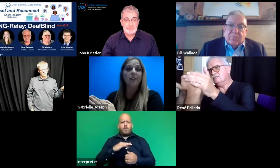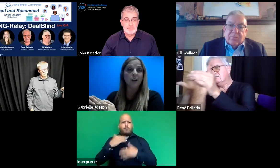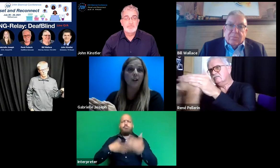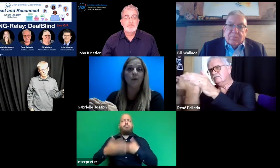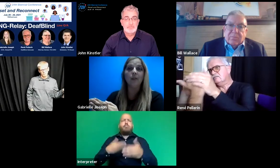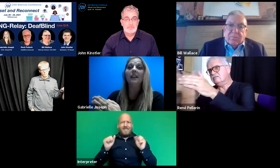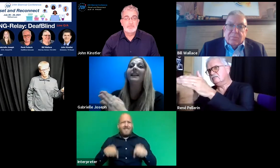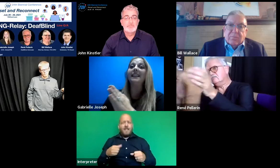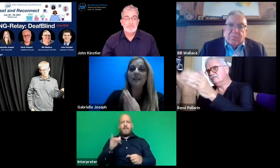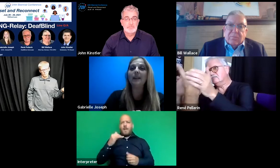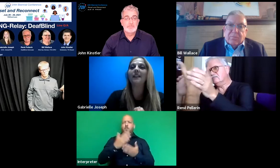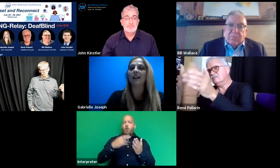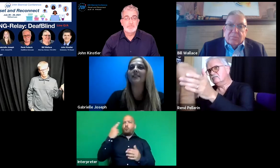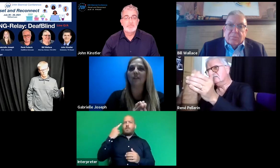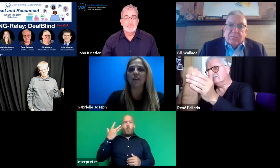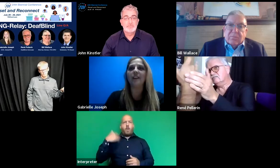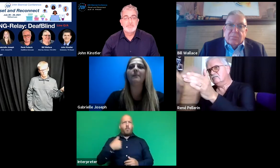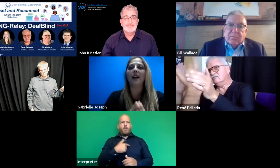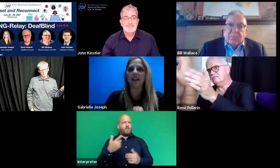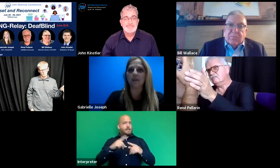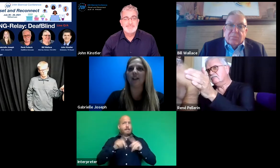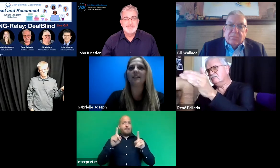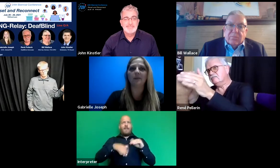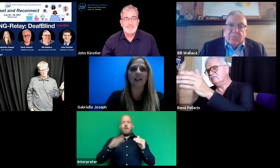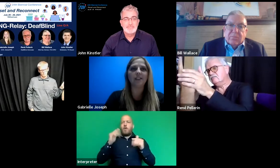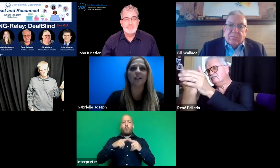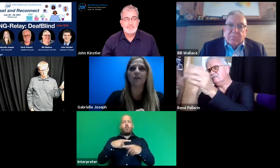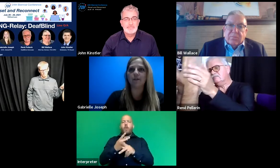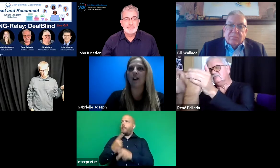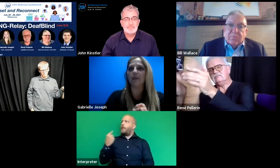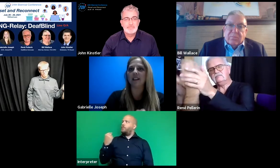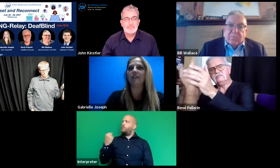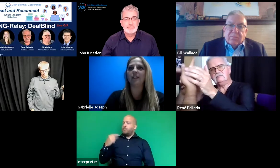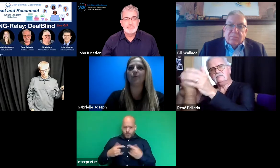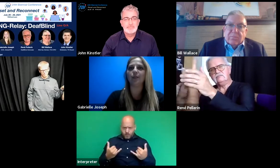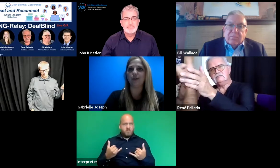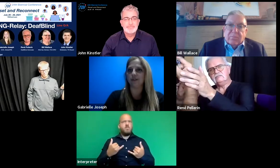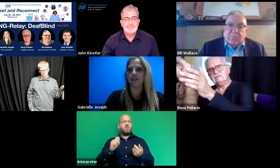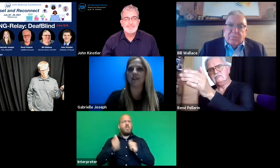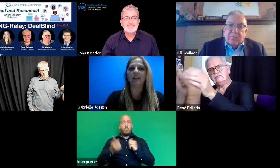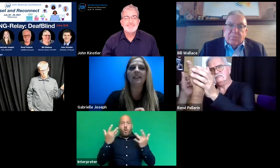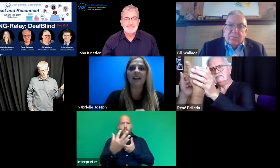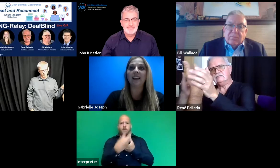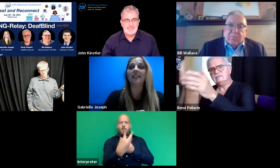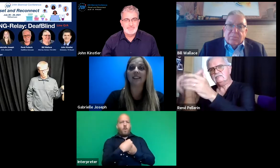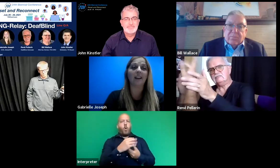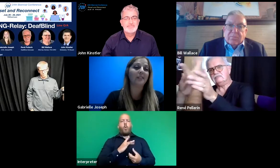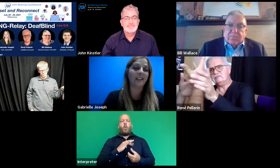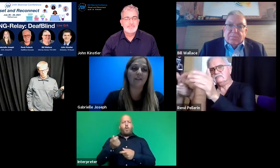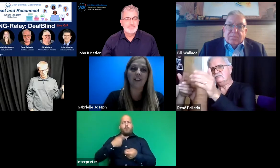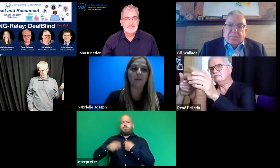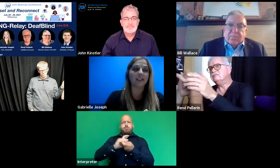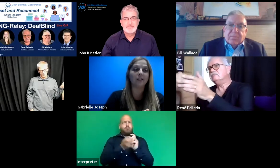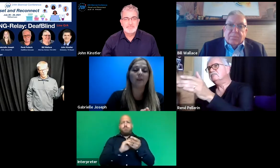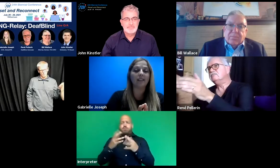from a year ago is because of the feedback and participation from individual users taking the time to